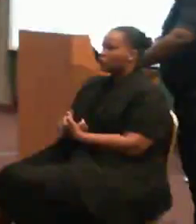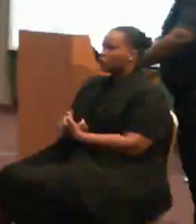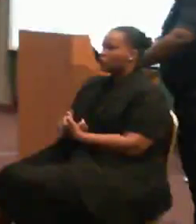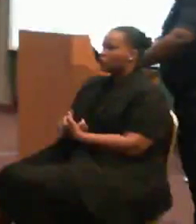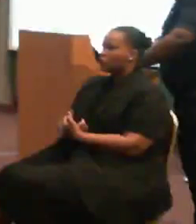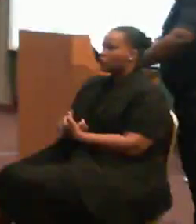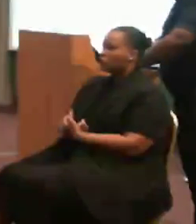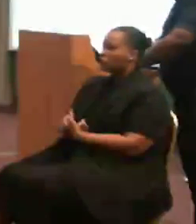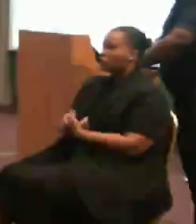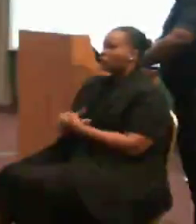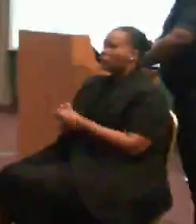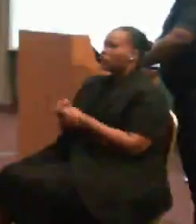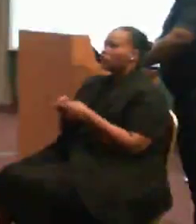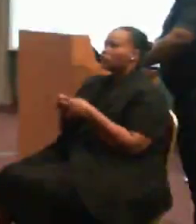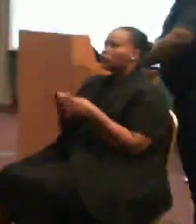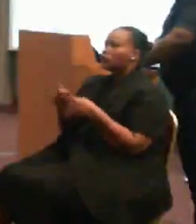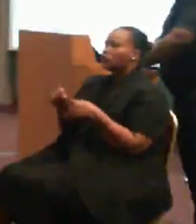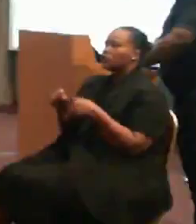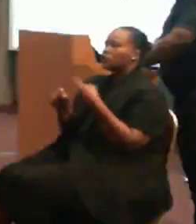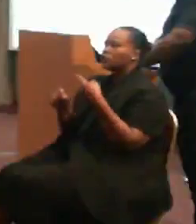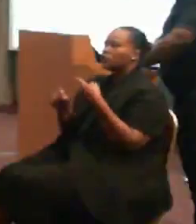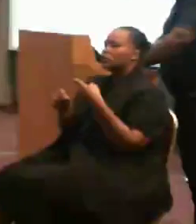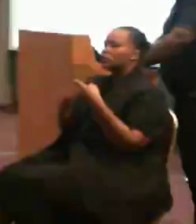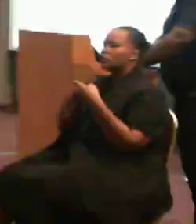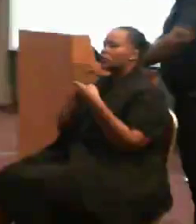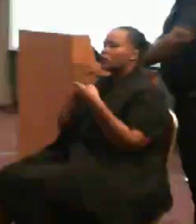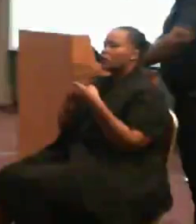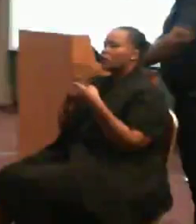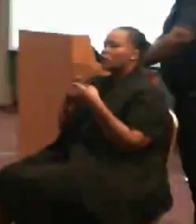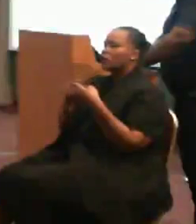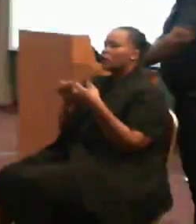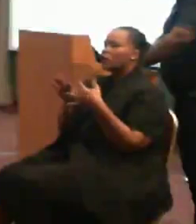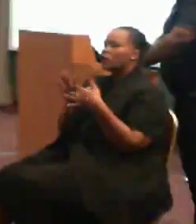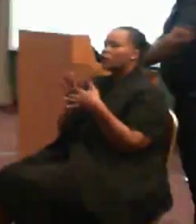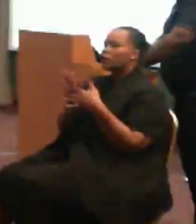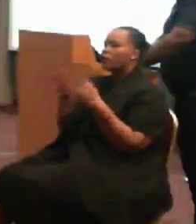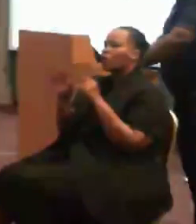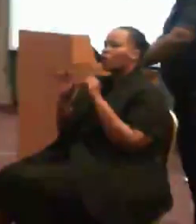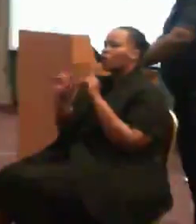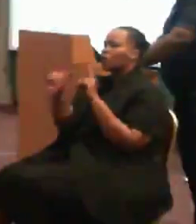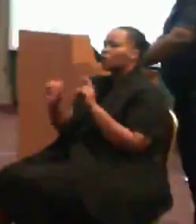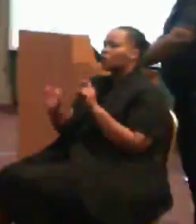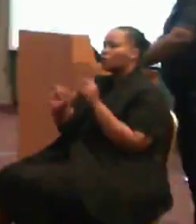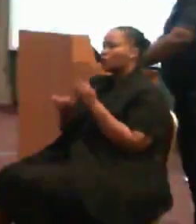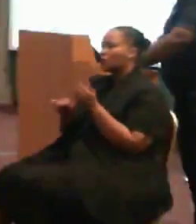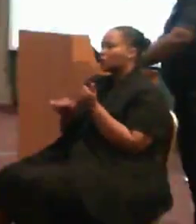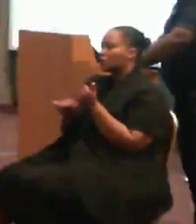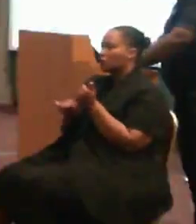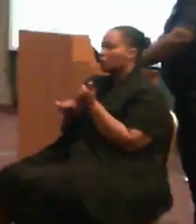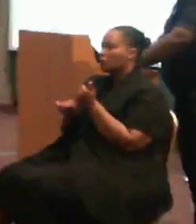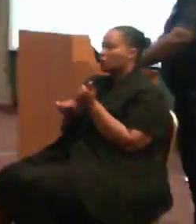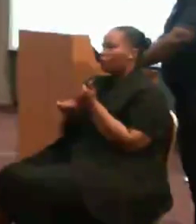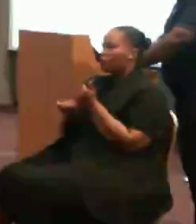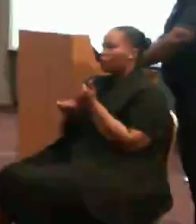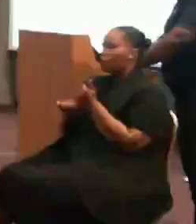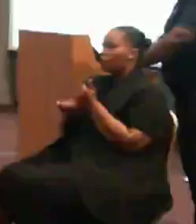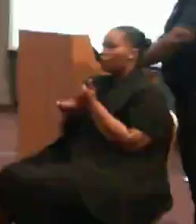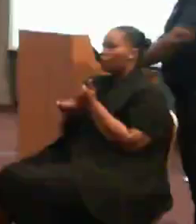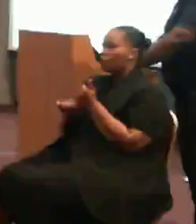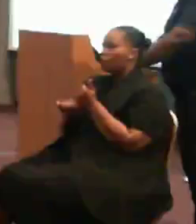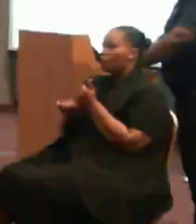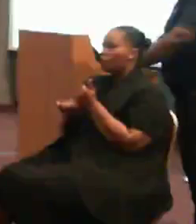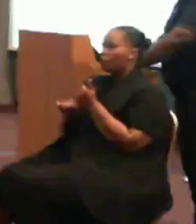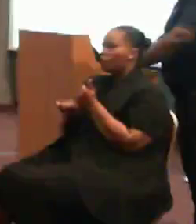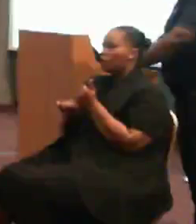The first bullet point when you said no specific ESCOM asset has been held as collateral. There's a